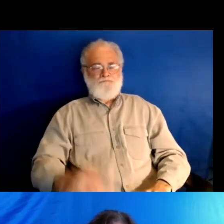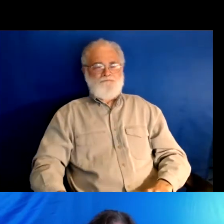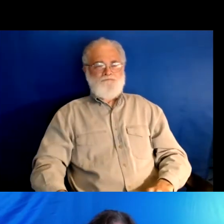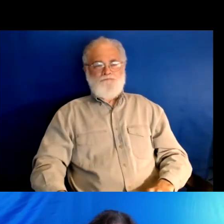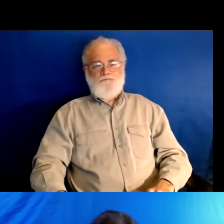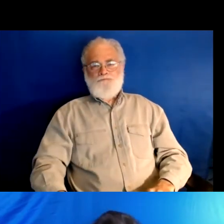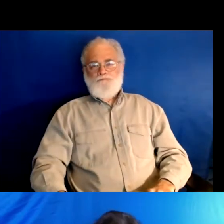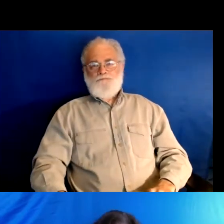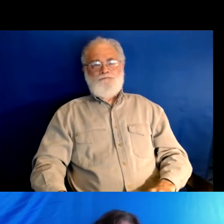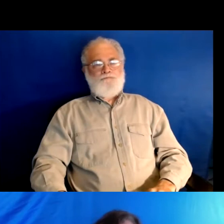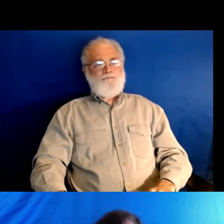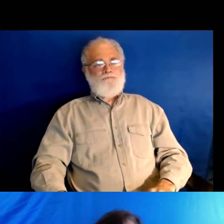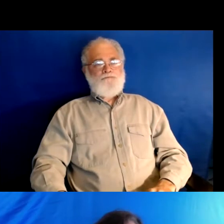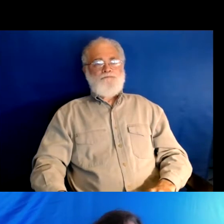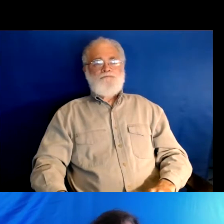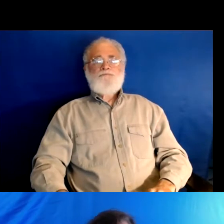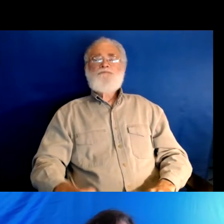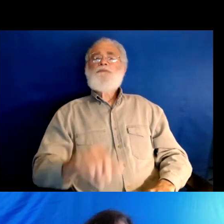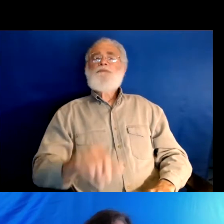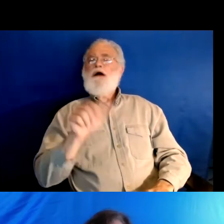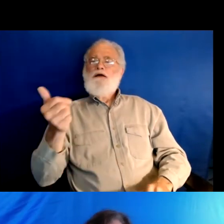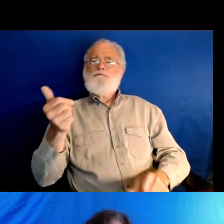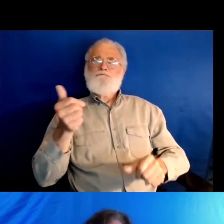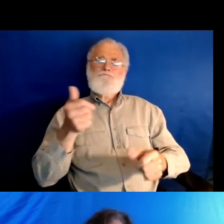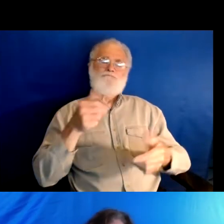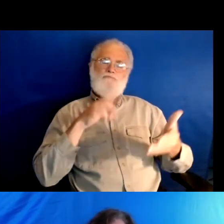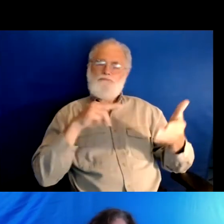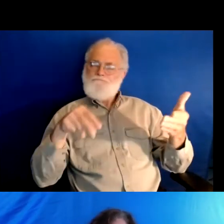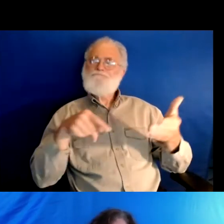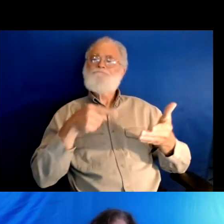And it shows that, yes, it does increase.